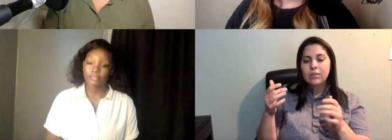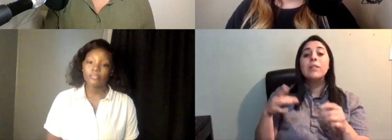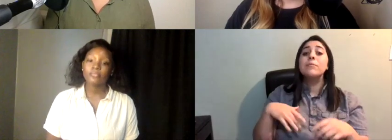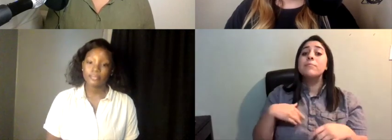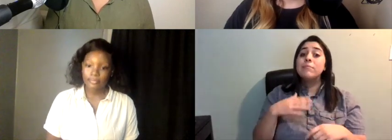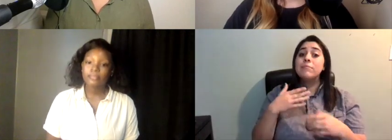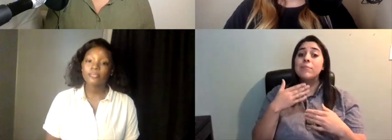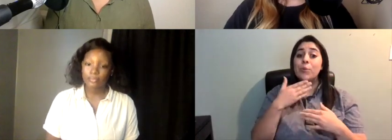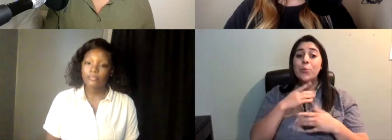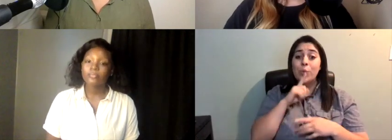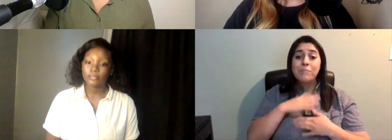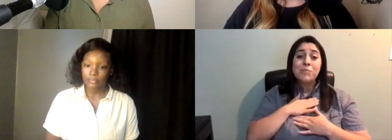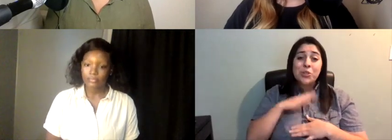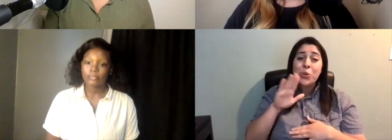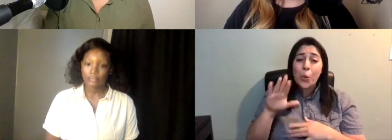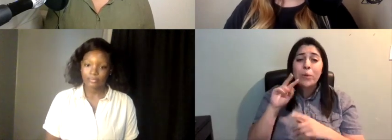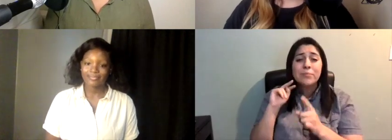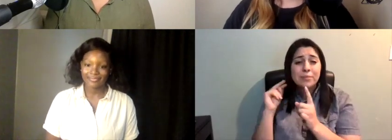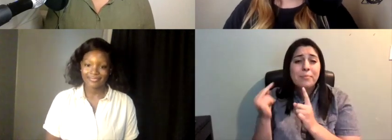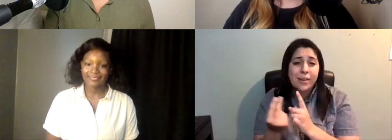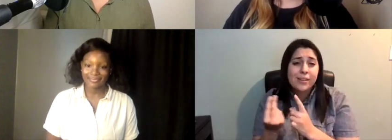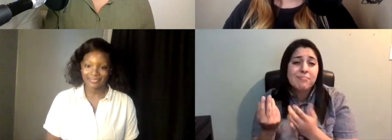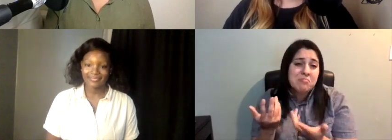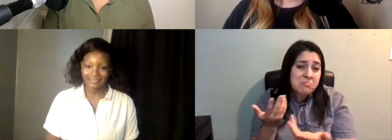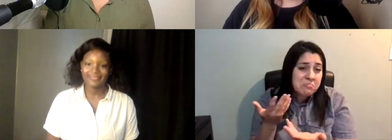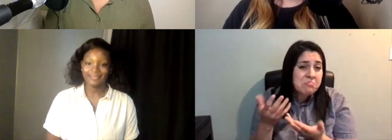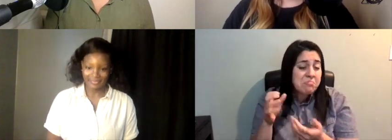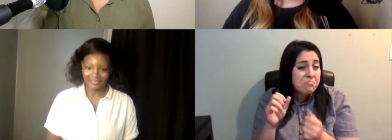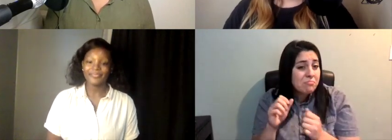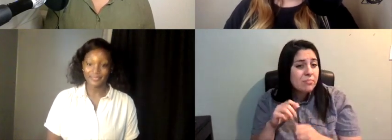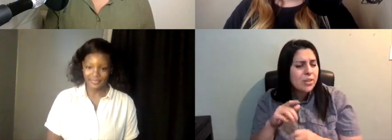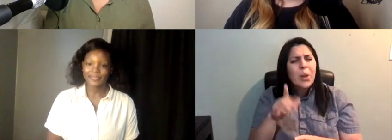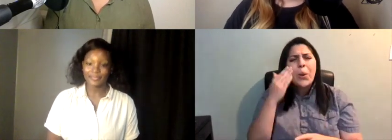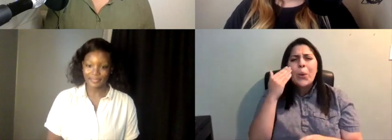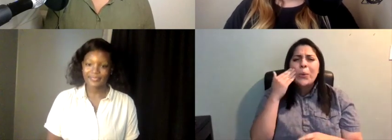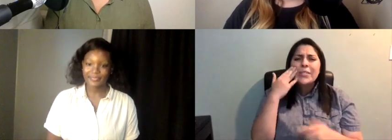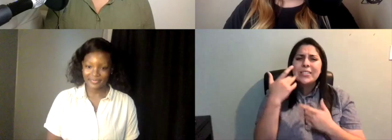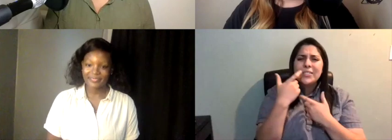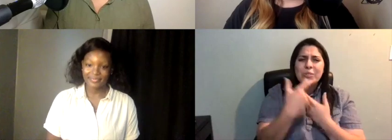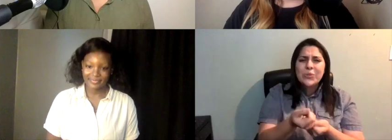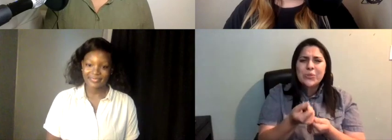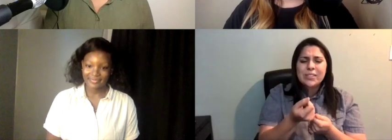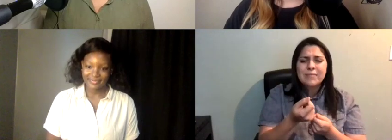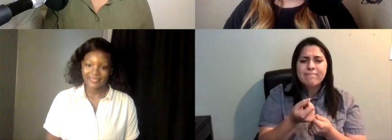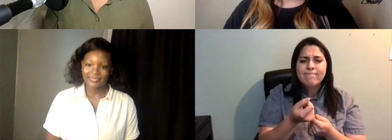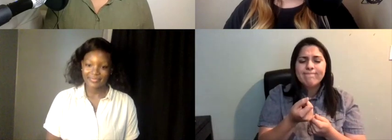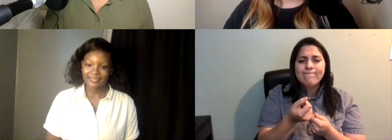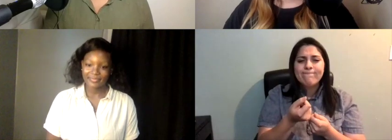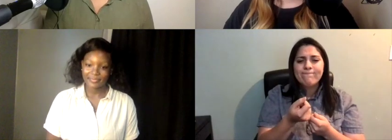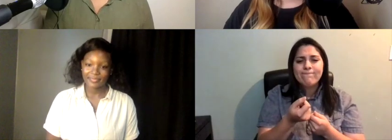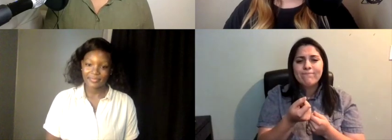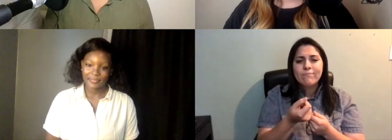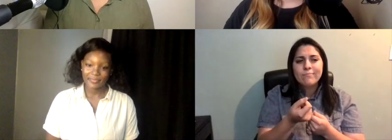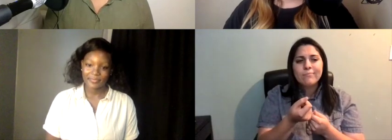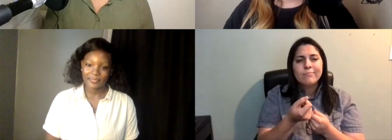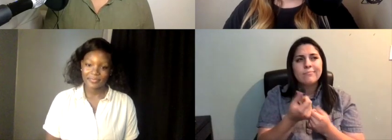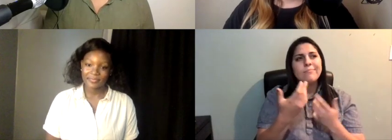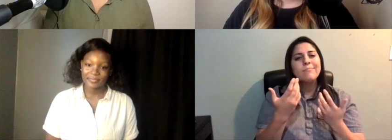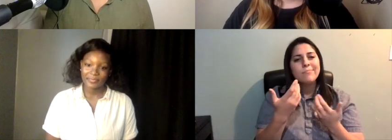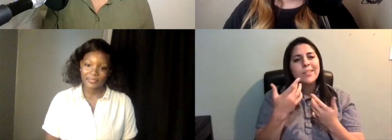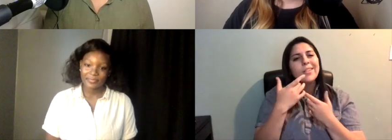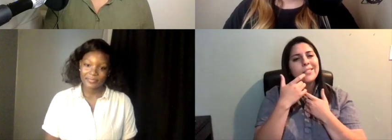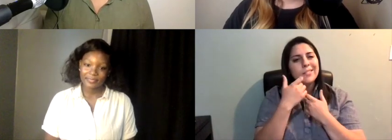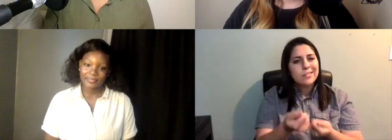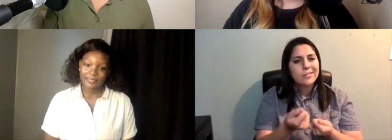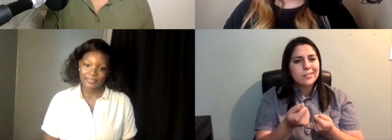jump. And it's been interesting how many people, you know, career-wise, what people have been